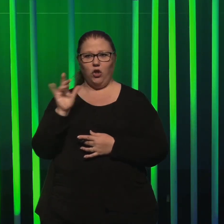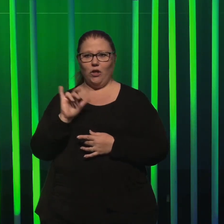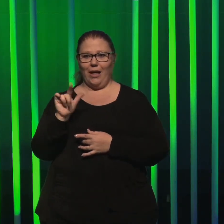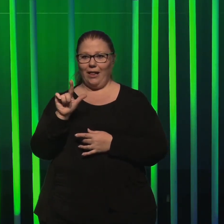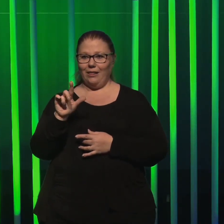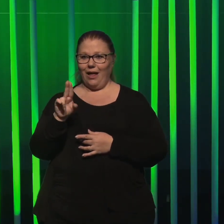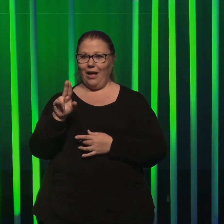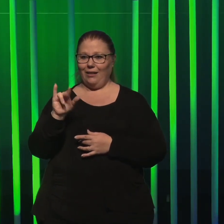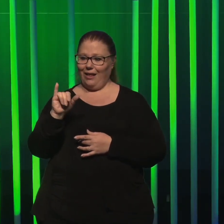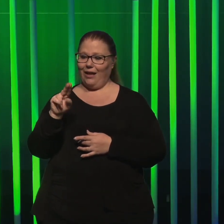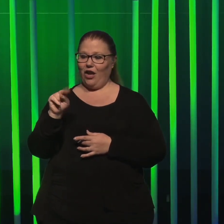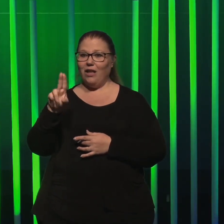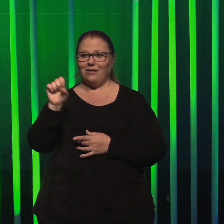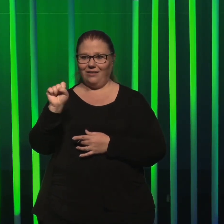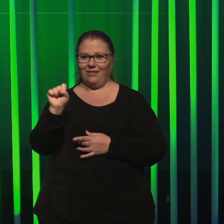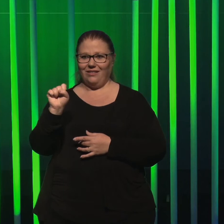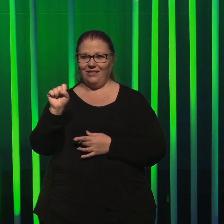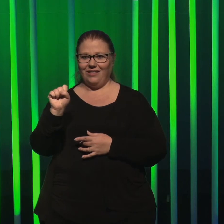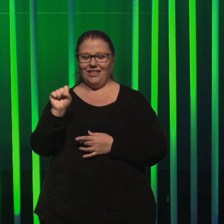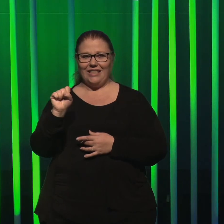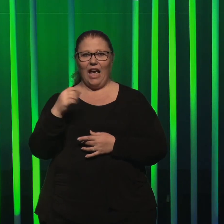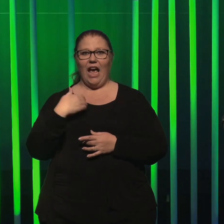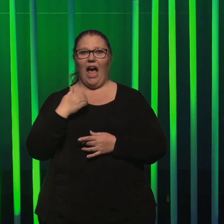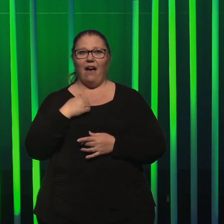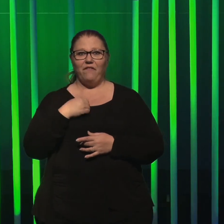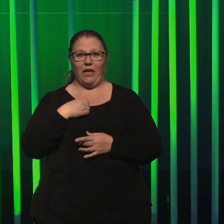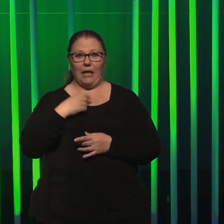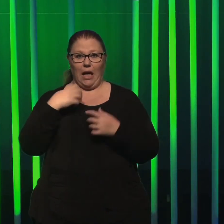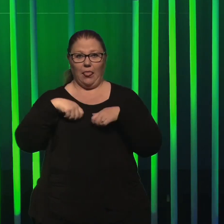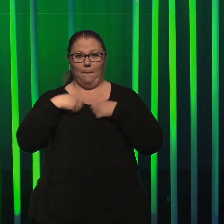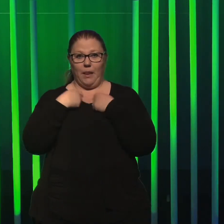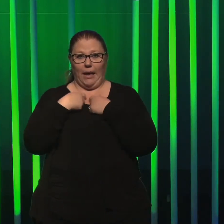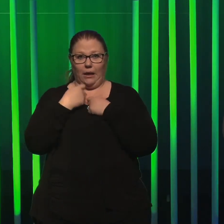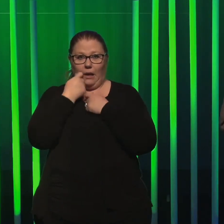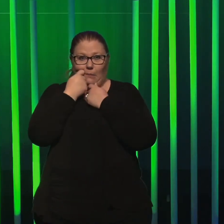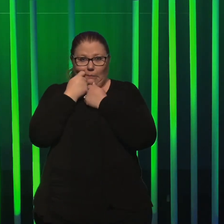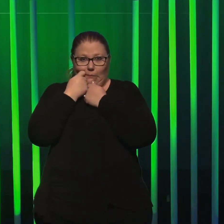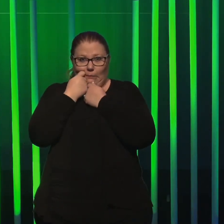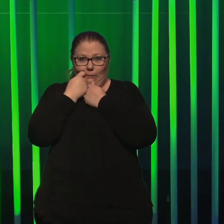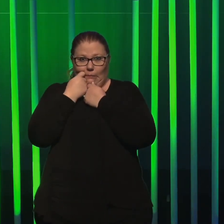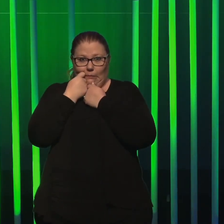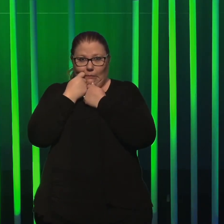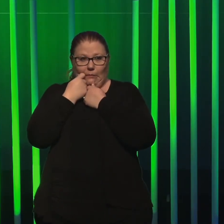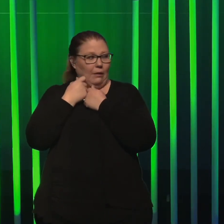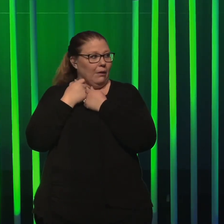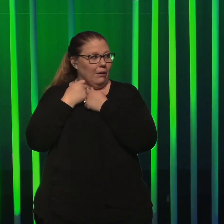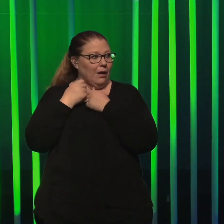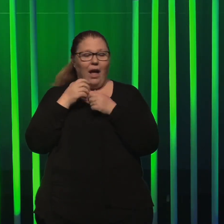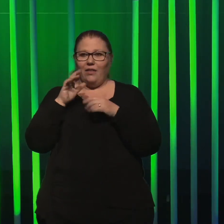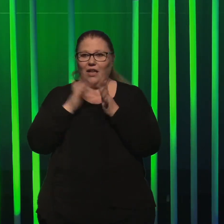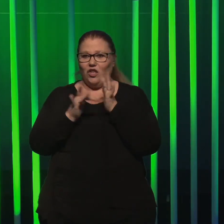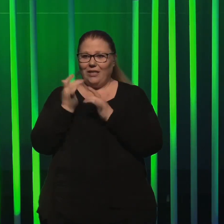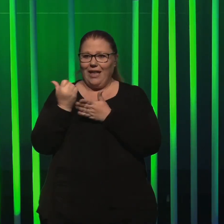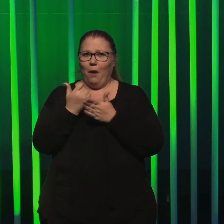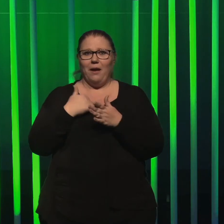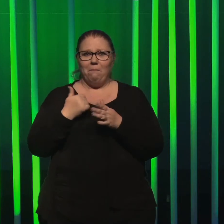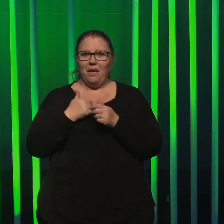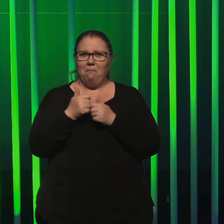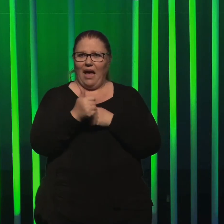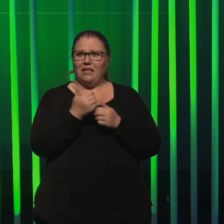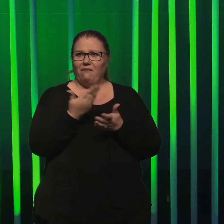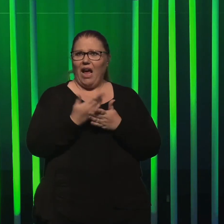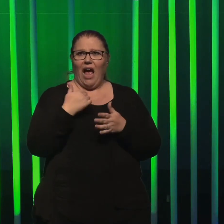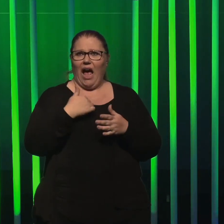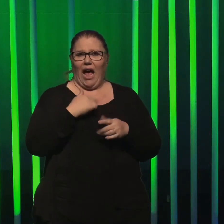the security blanket. And if we say Jesus is the center of my life, then Jesus is somehow getting me past the fact that I didn't get the boat that I